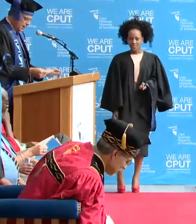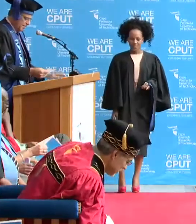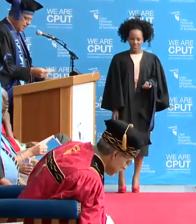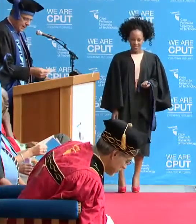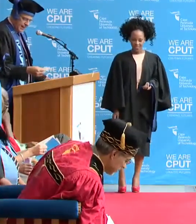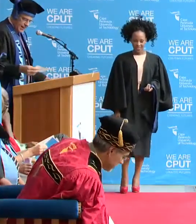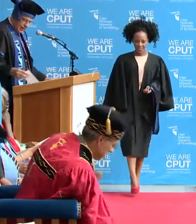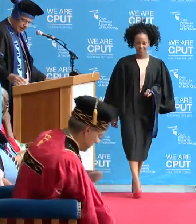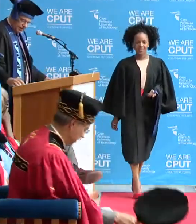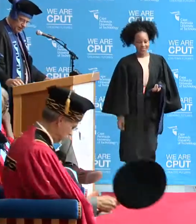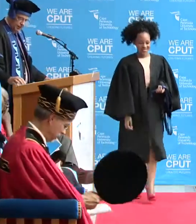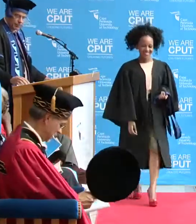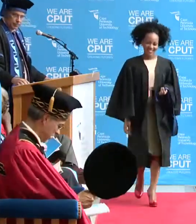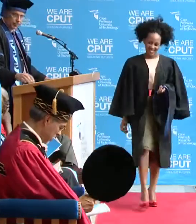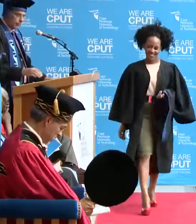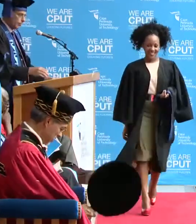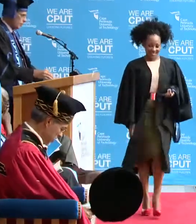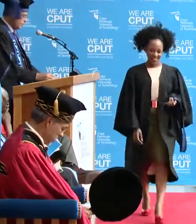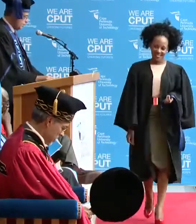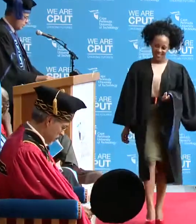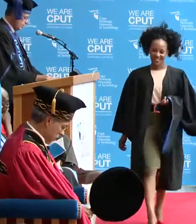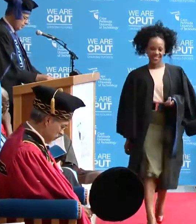Sipukazi Bakadela.